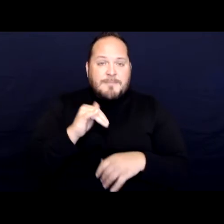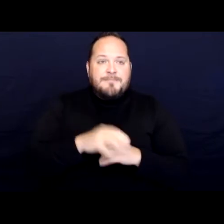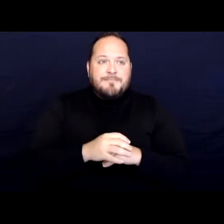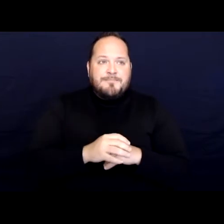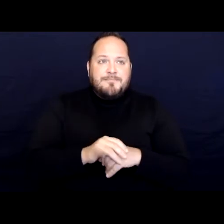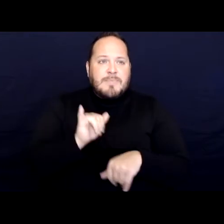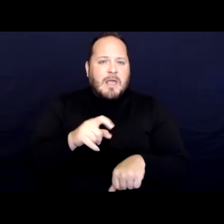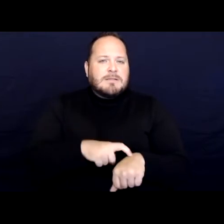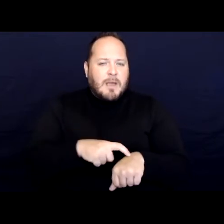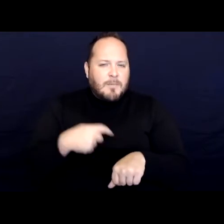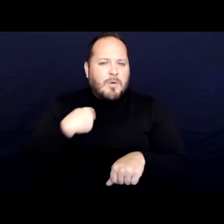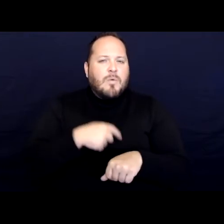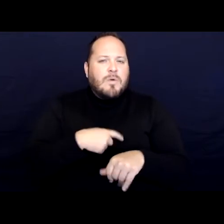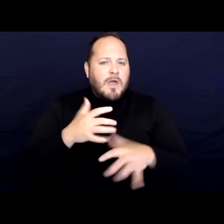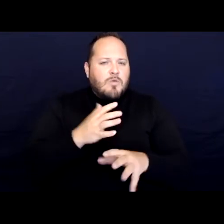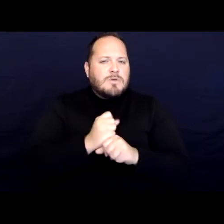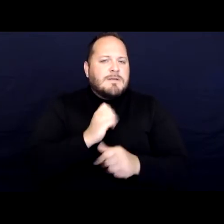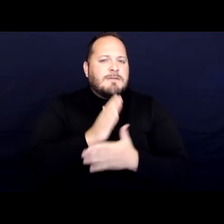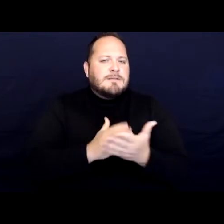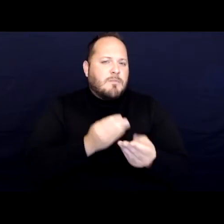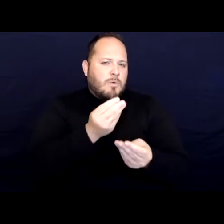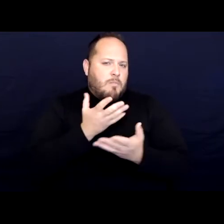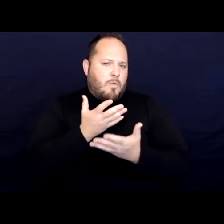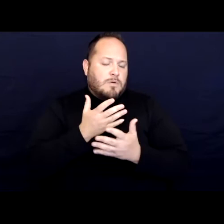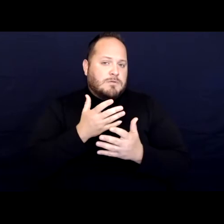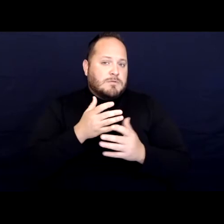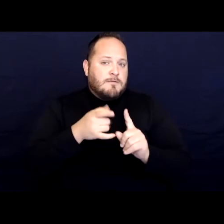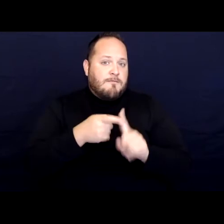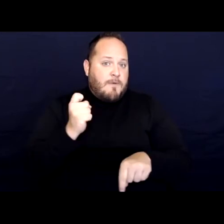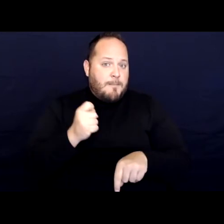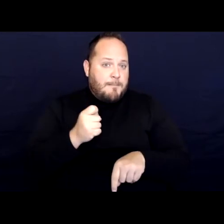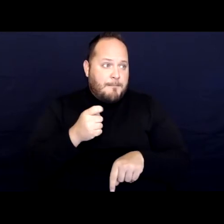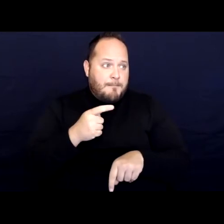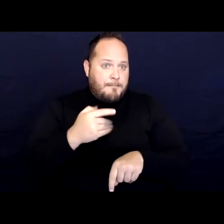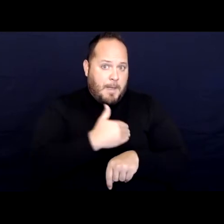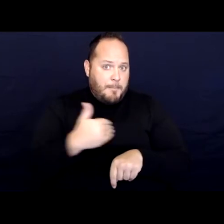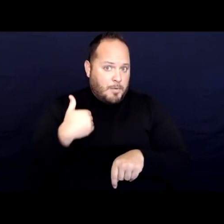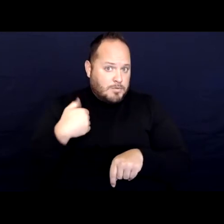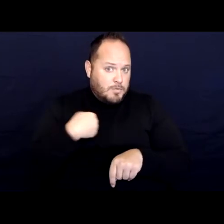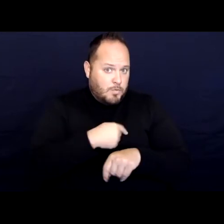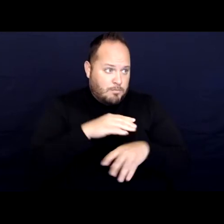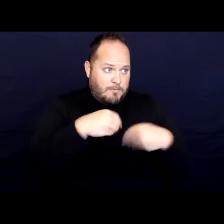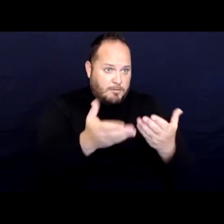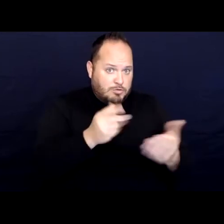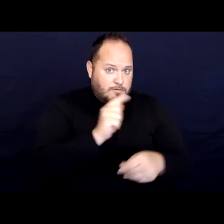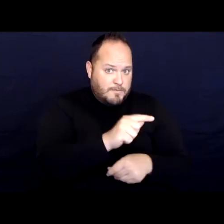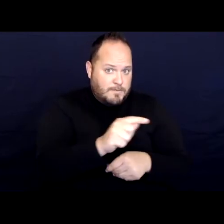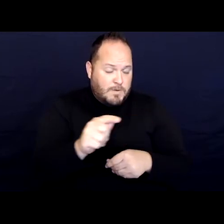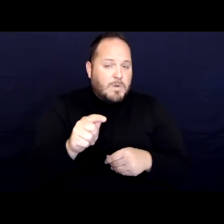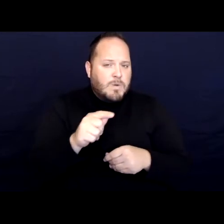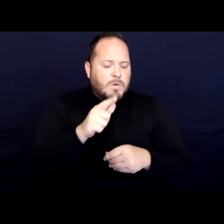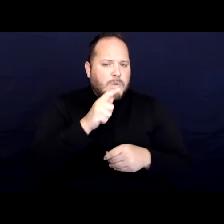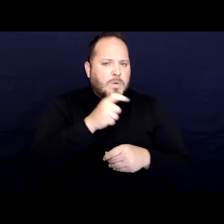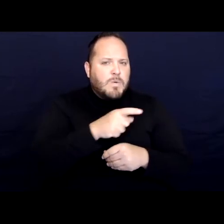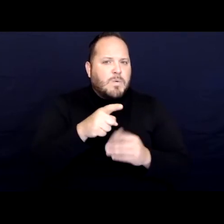reports of some of the members that we were serving who were coming down with